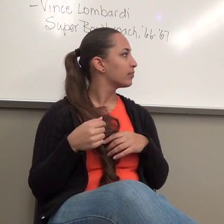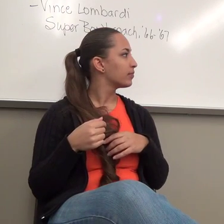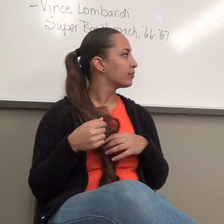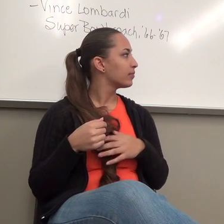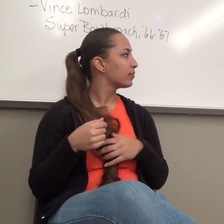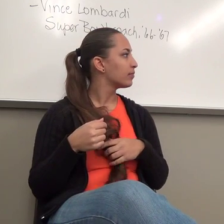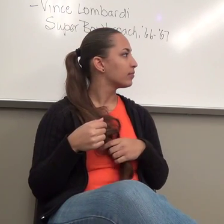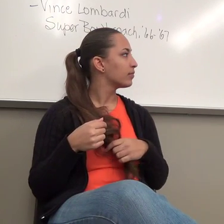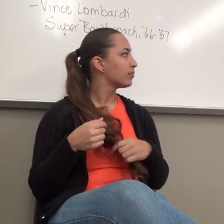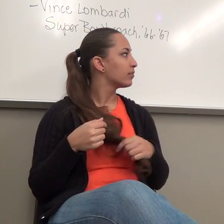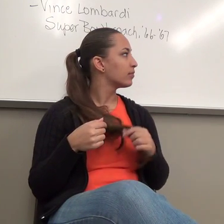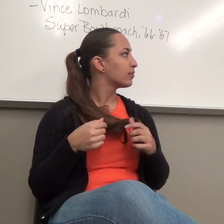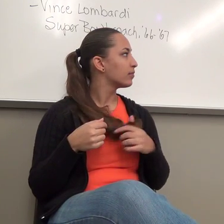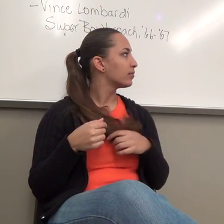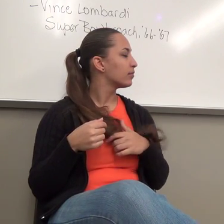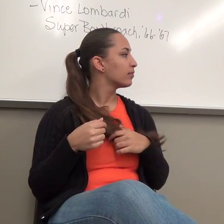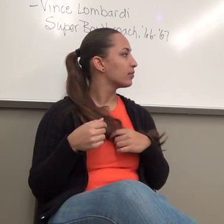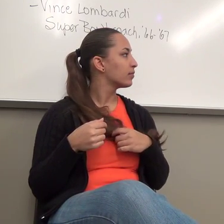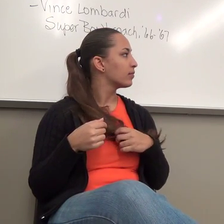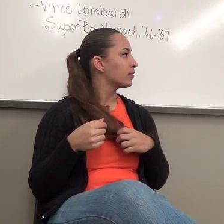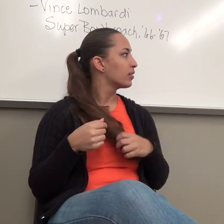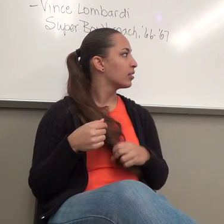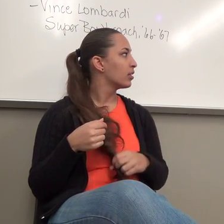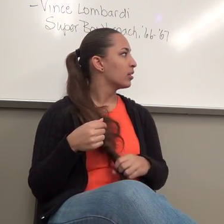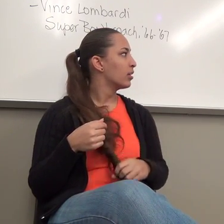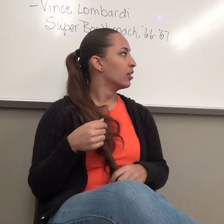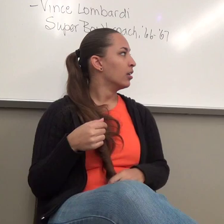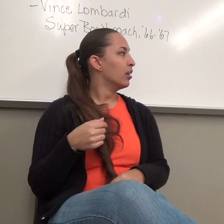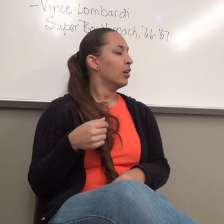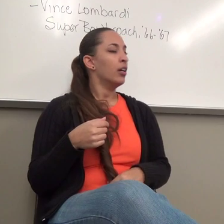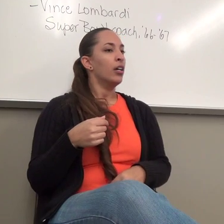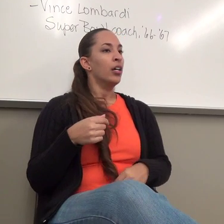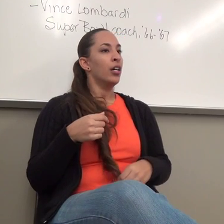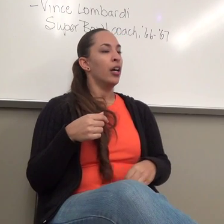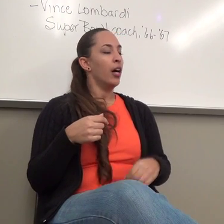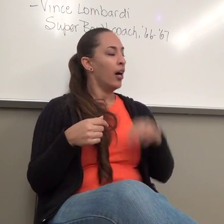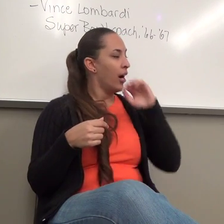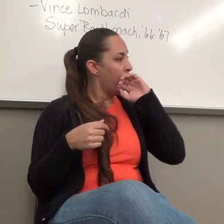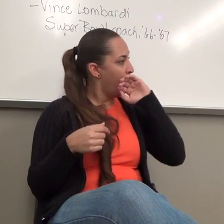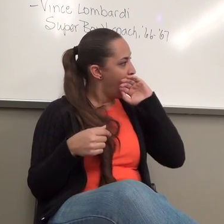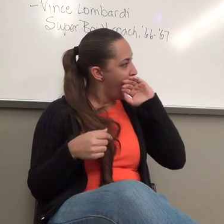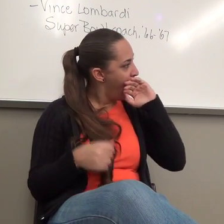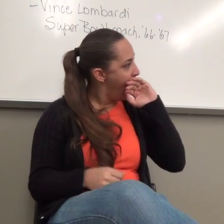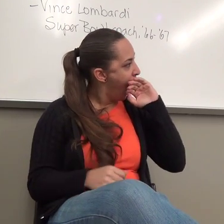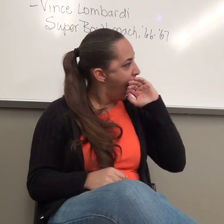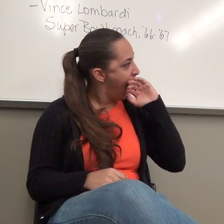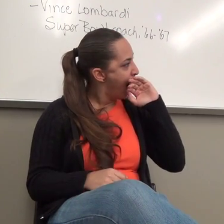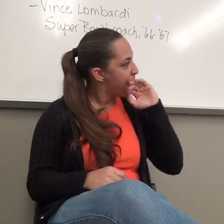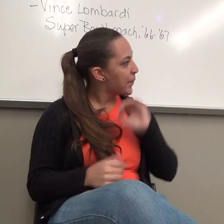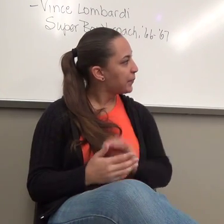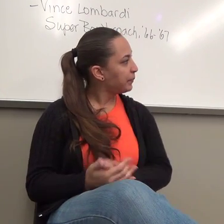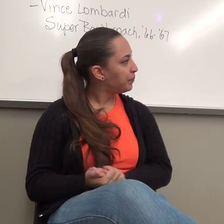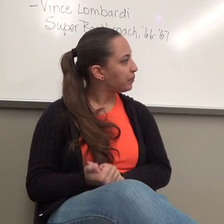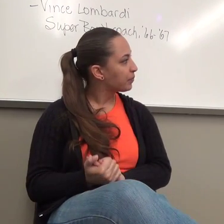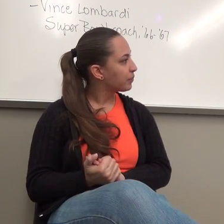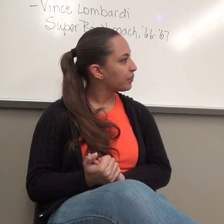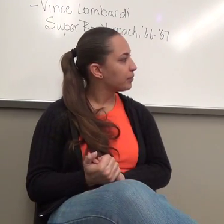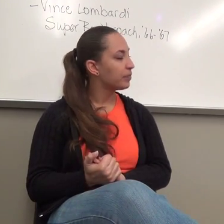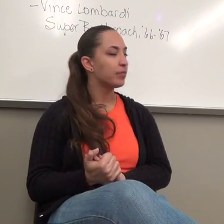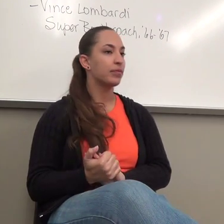is, and reading students will recognize this, what they're looking for when they ask for the